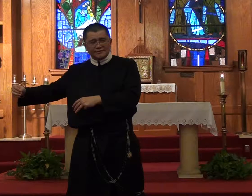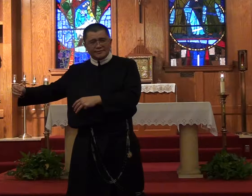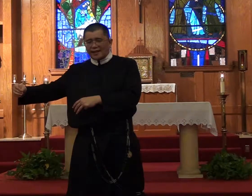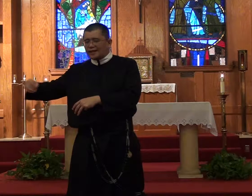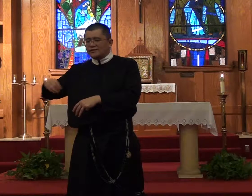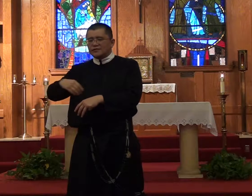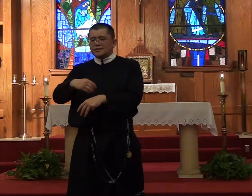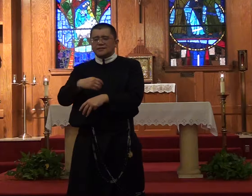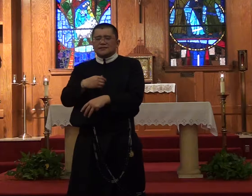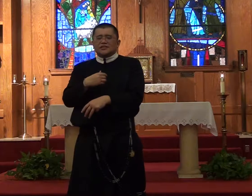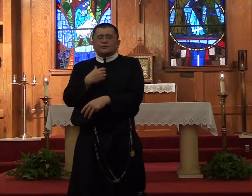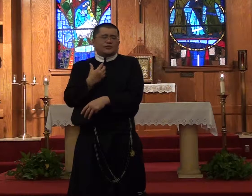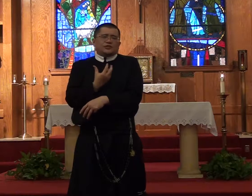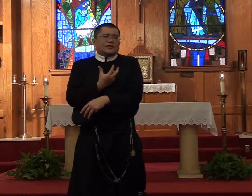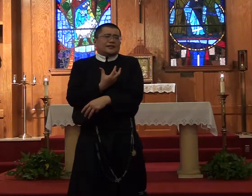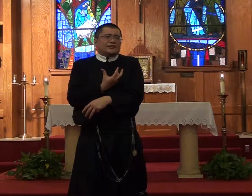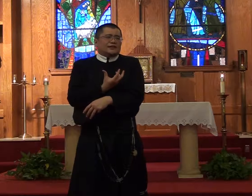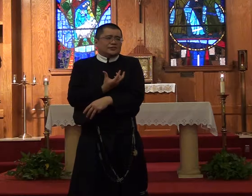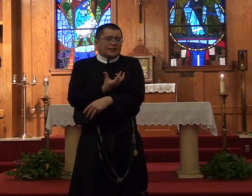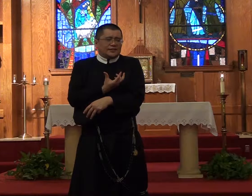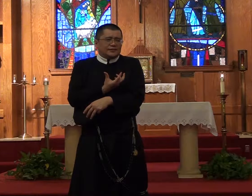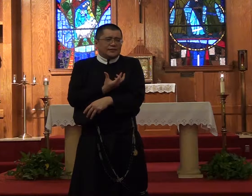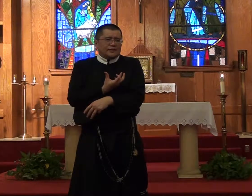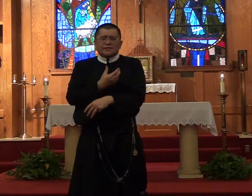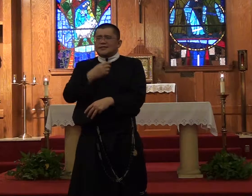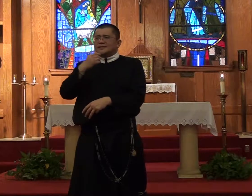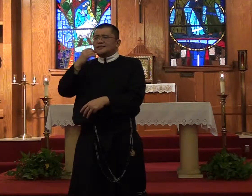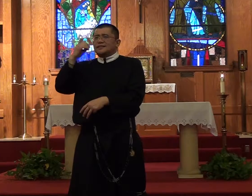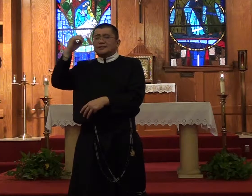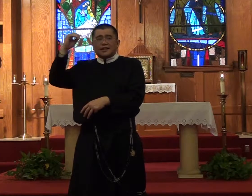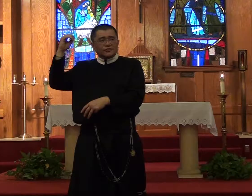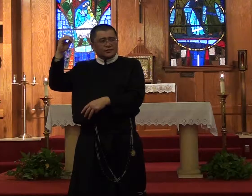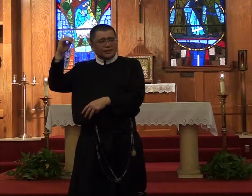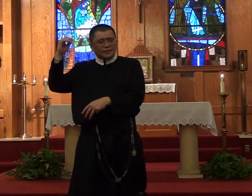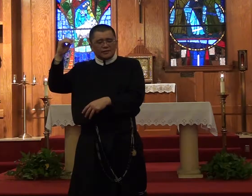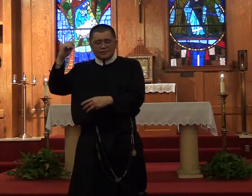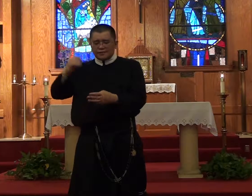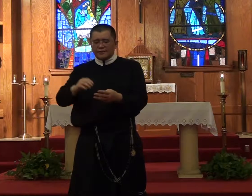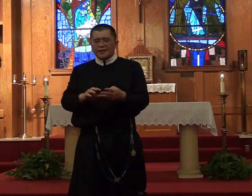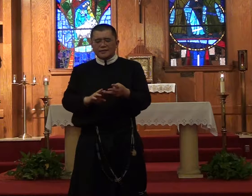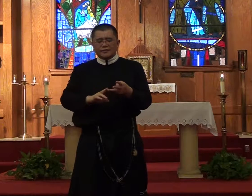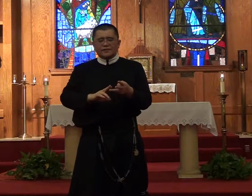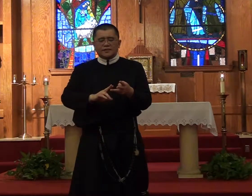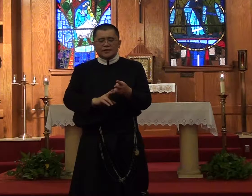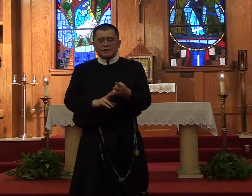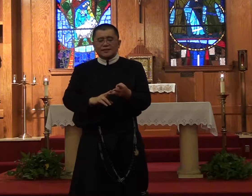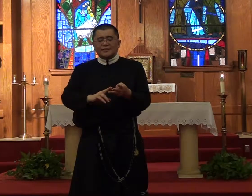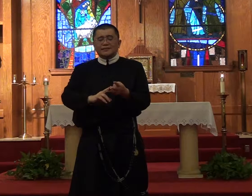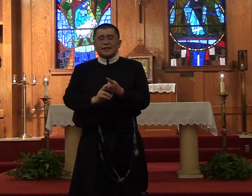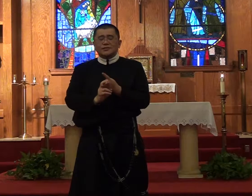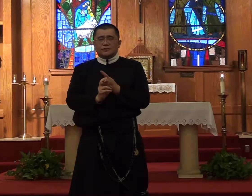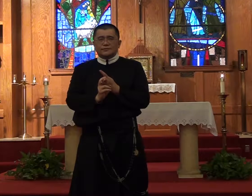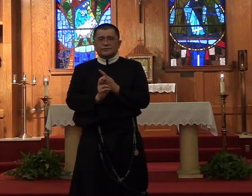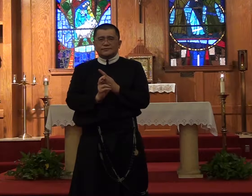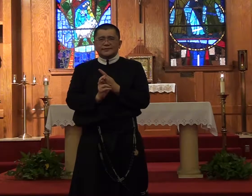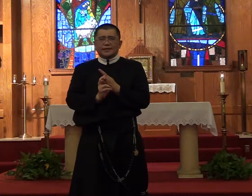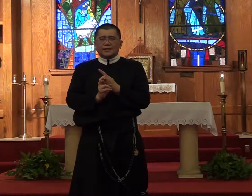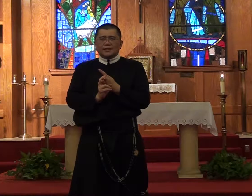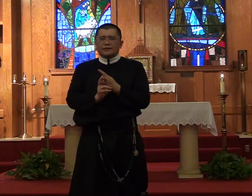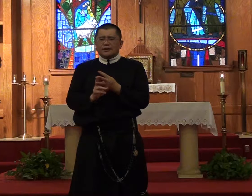And if you say something spiritual, they cannot understand you. Or you say something intellectual, they cannot understand you. So you have the carnal and then the sensual.